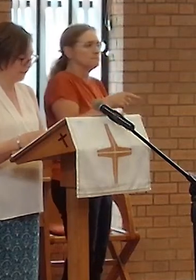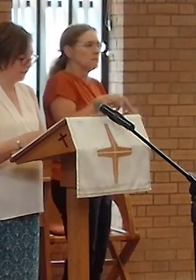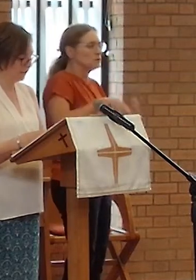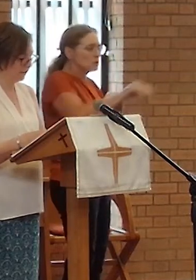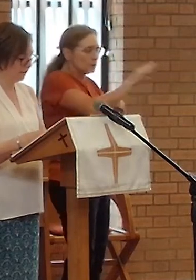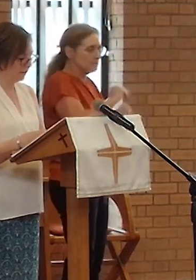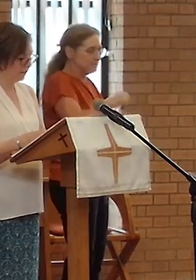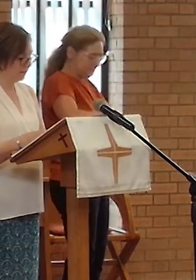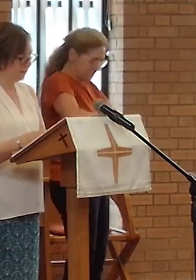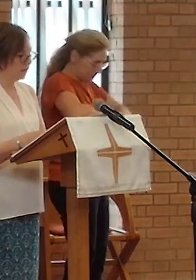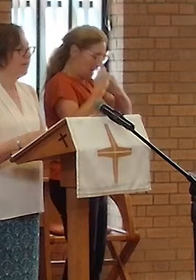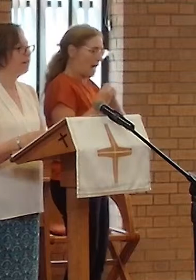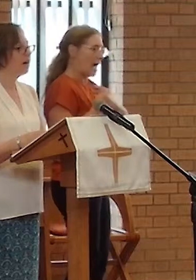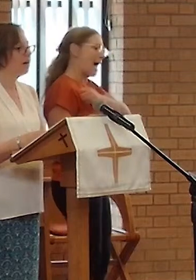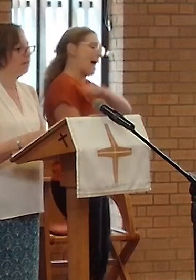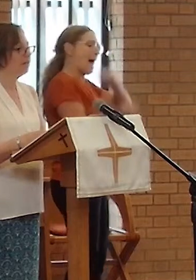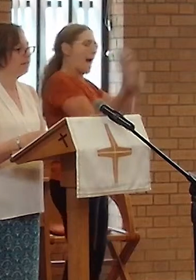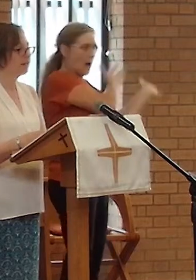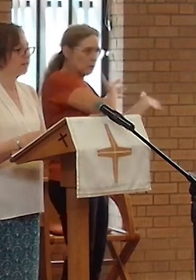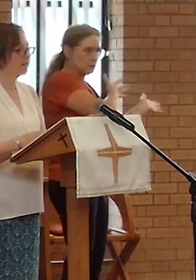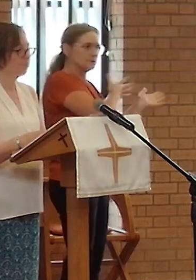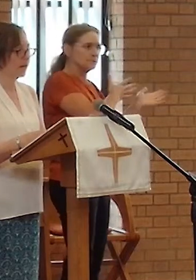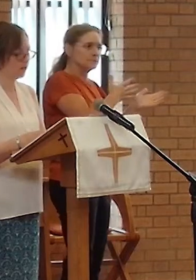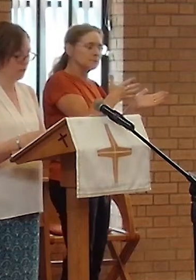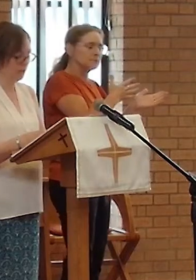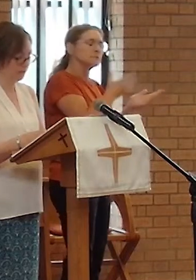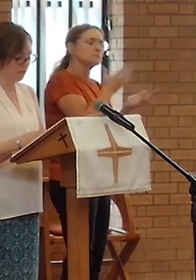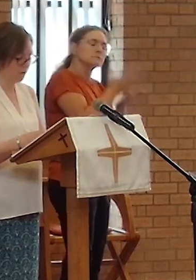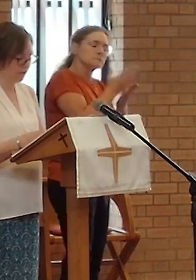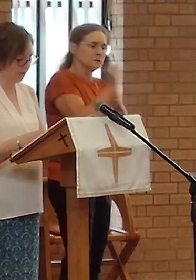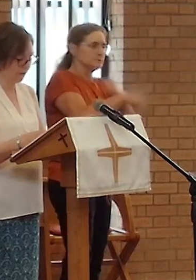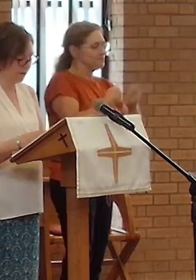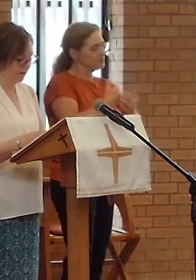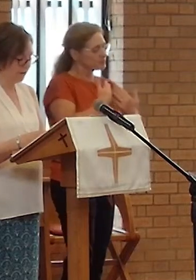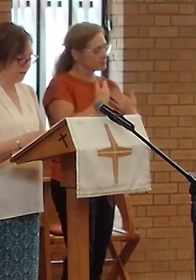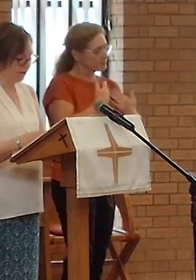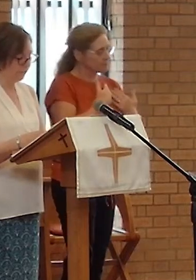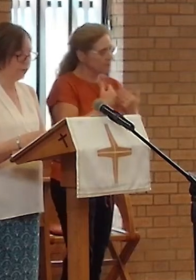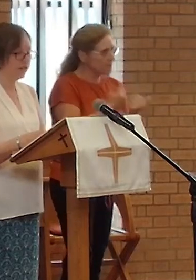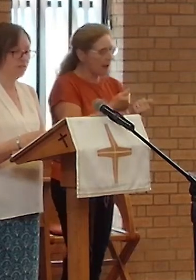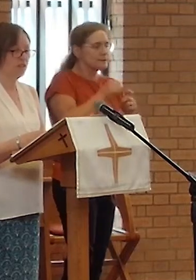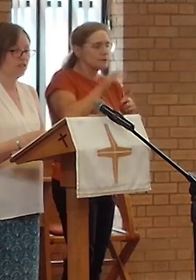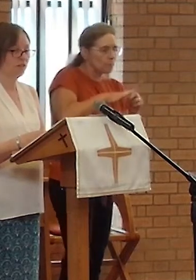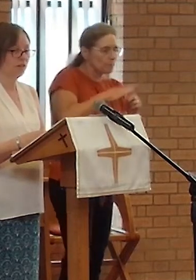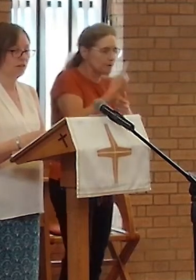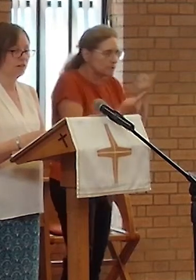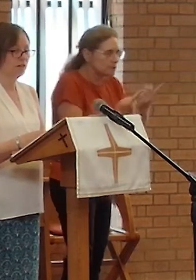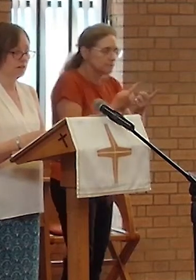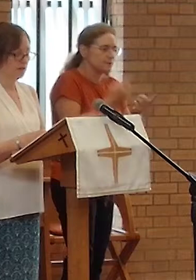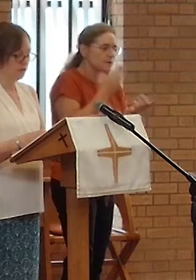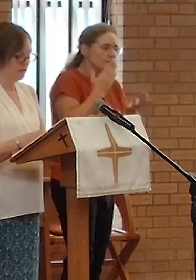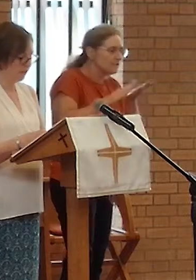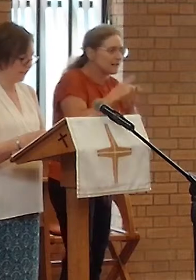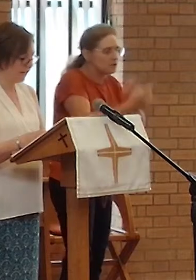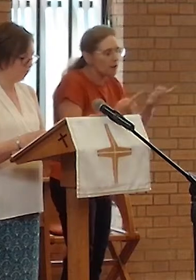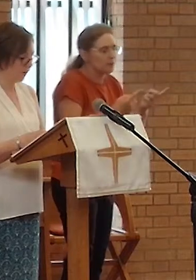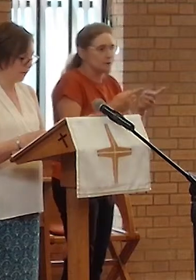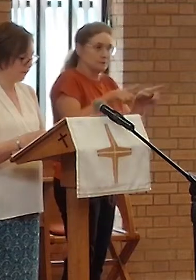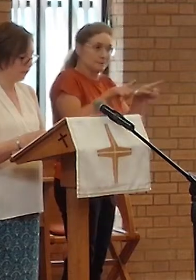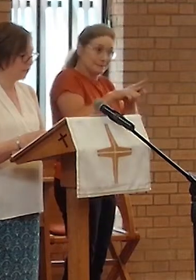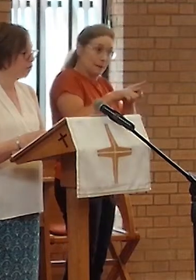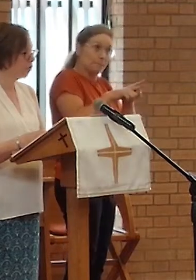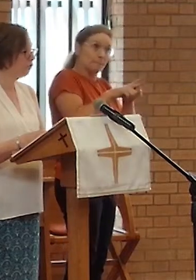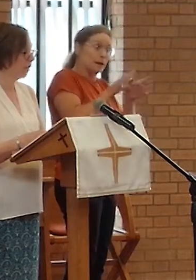malice. Be kind and compassionate to one another, forgiving each other, just as in